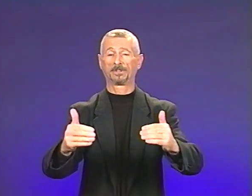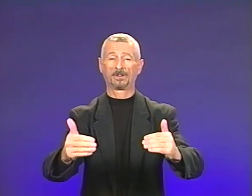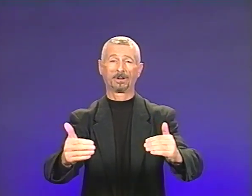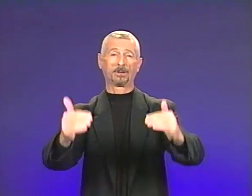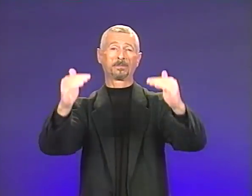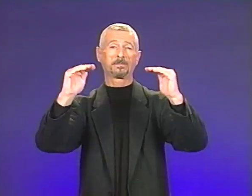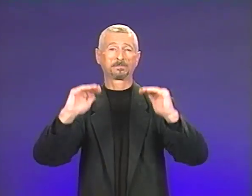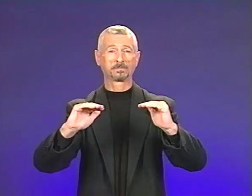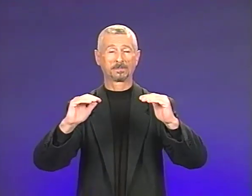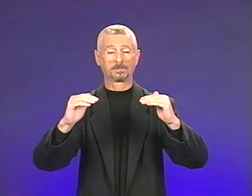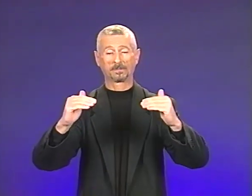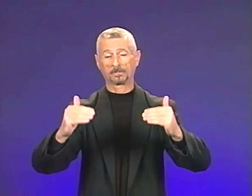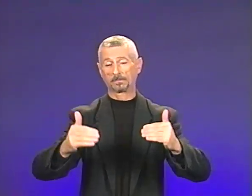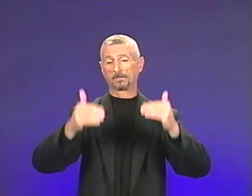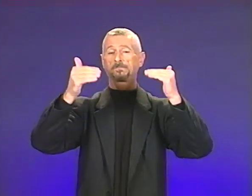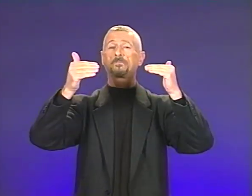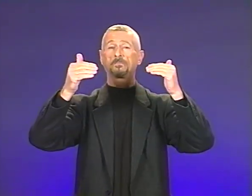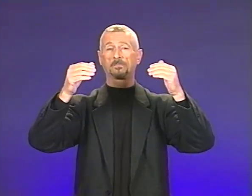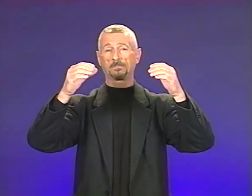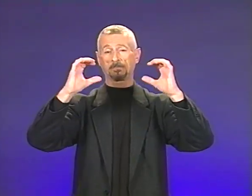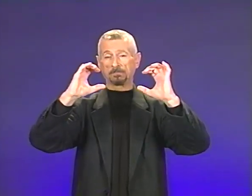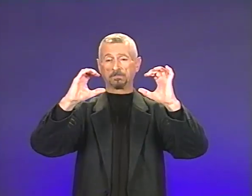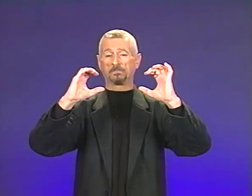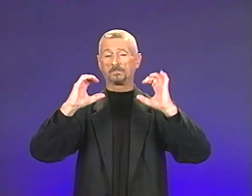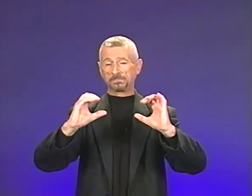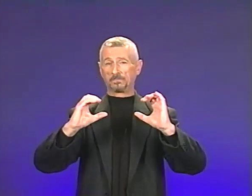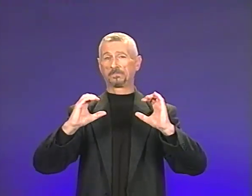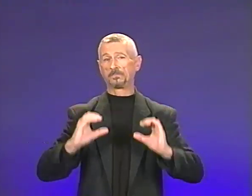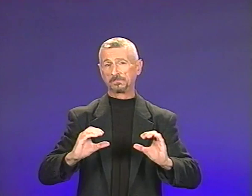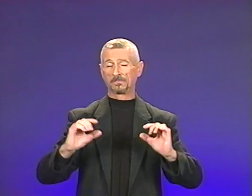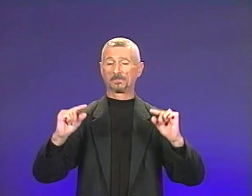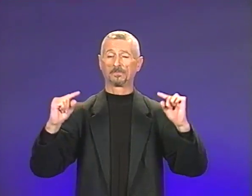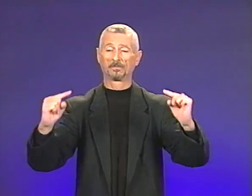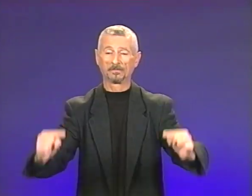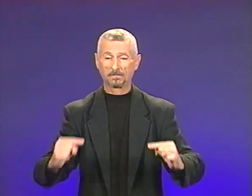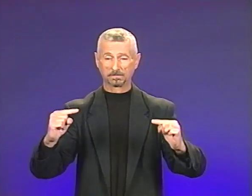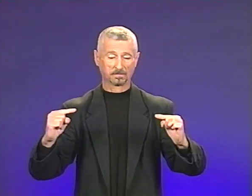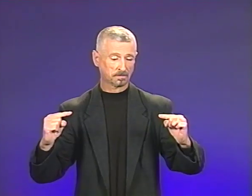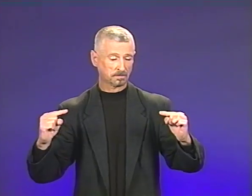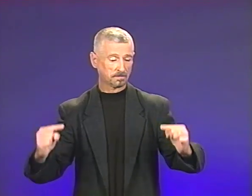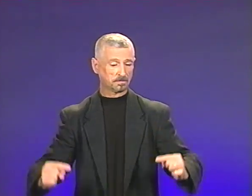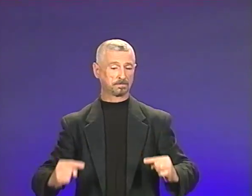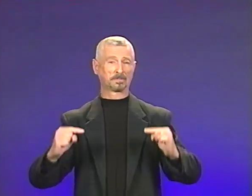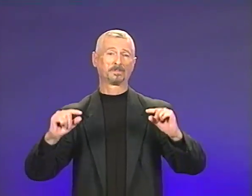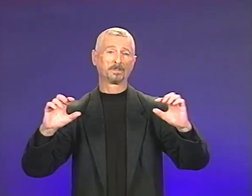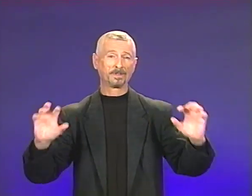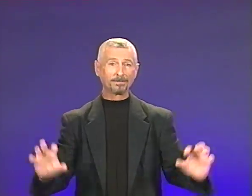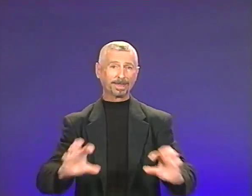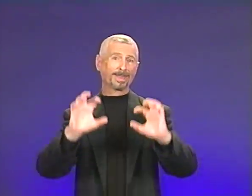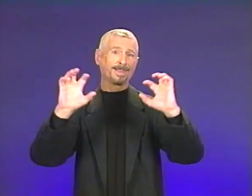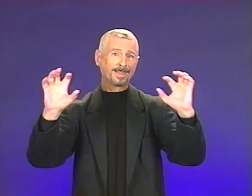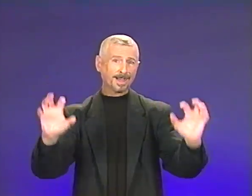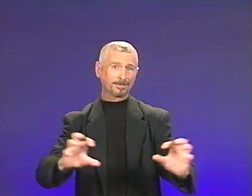classifiers. The various hand shapes describe the car's body, its tail fins, tail lights, rims, and so